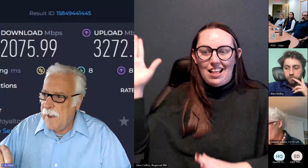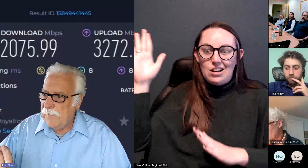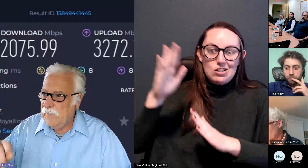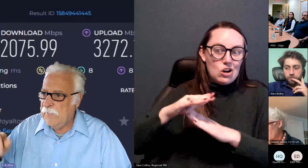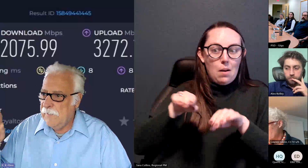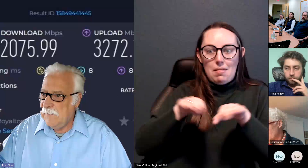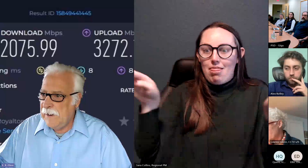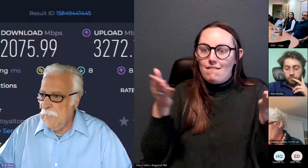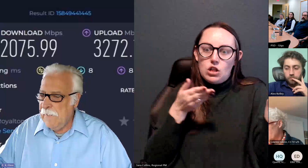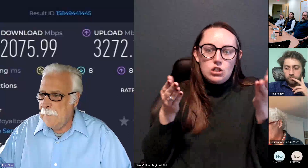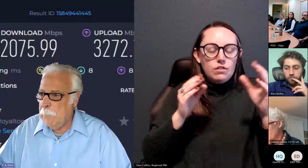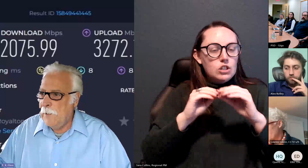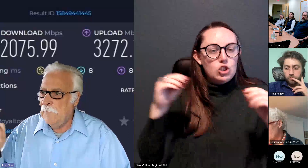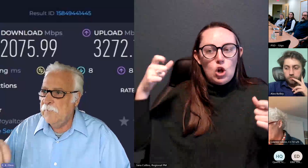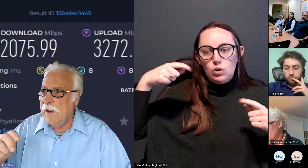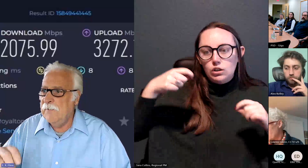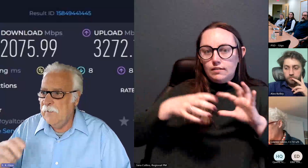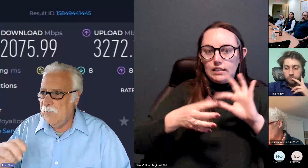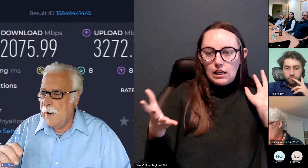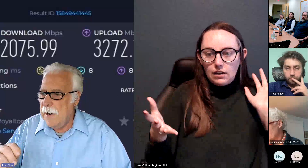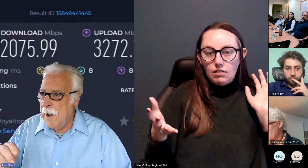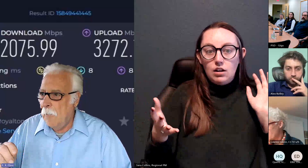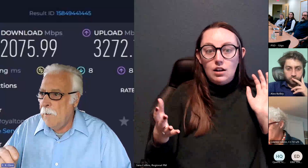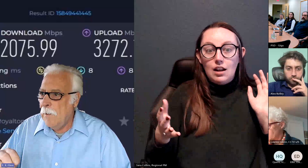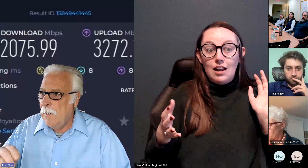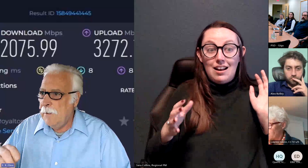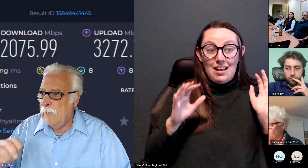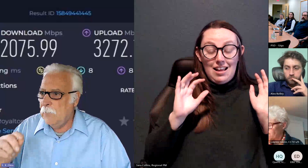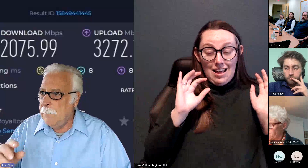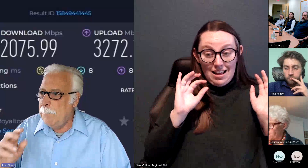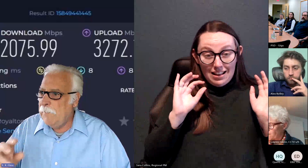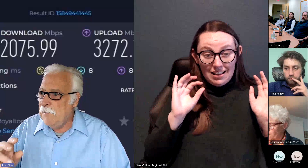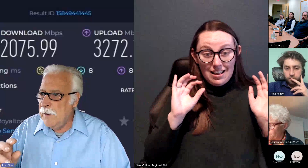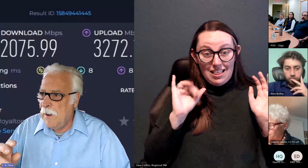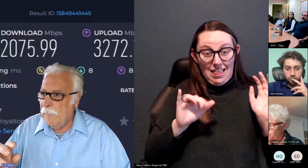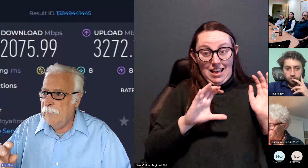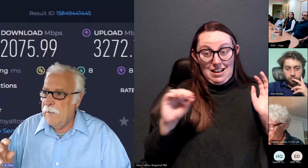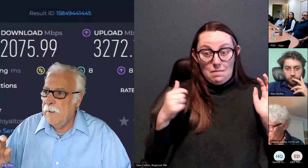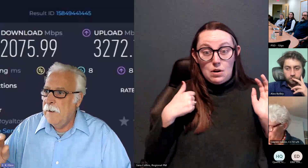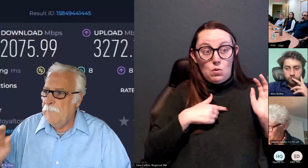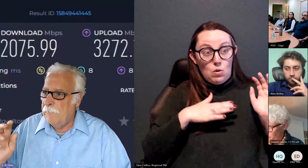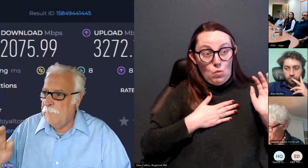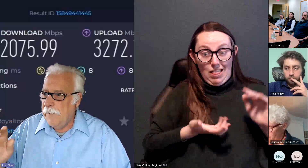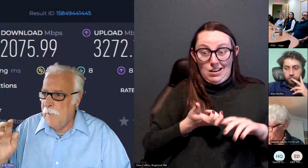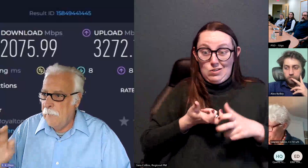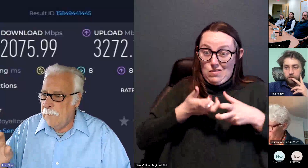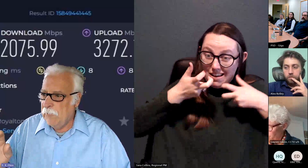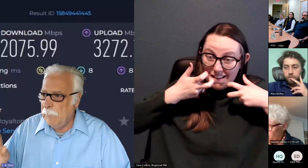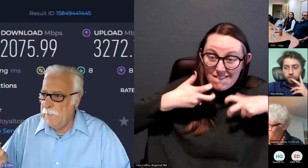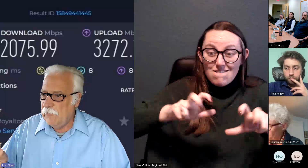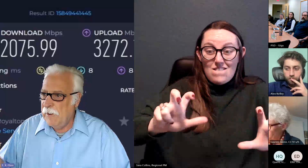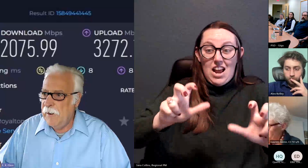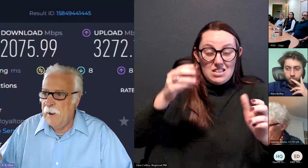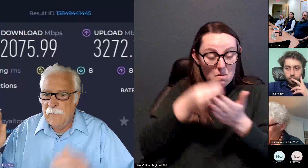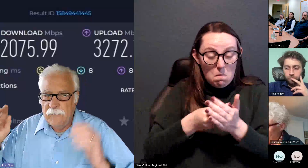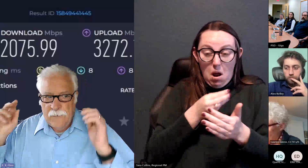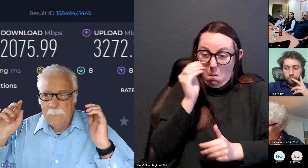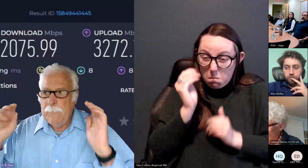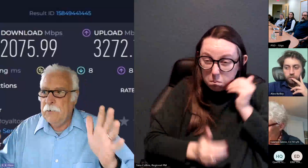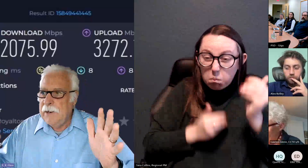to invest to get to that point does not exist right now, because we're busy enough fulfilling our original